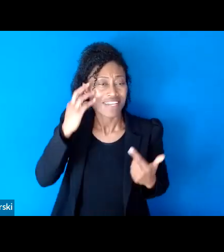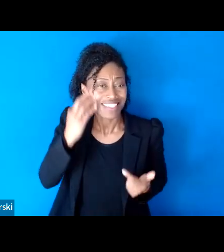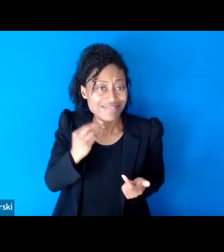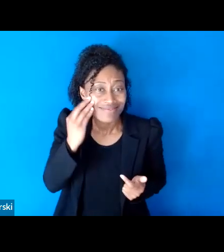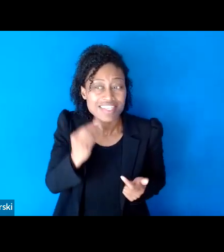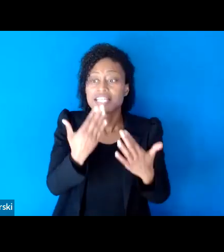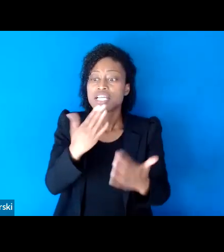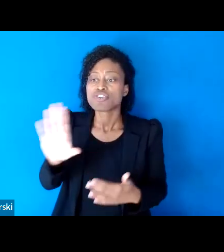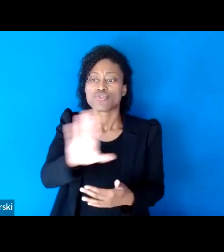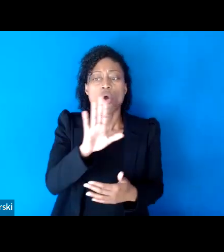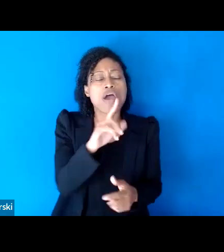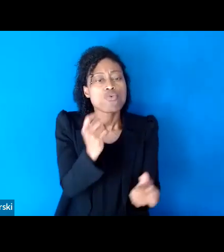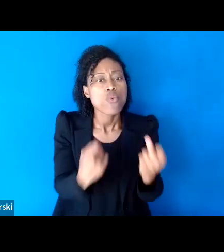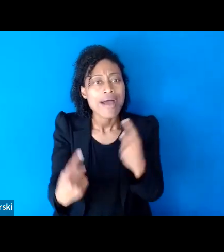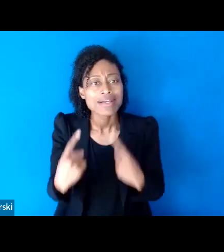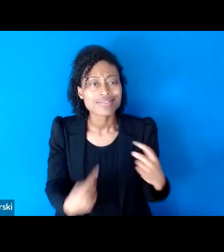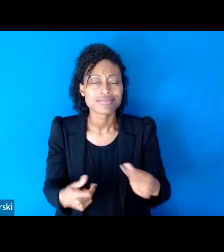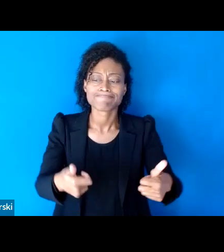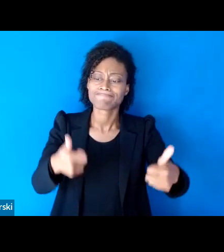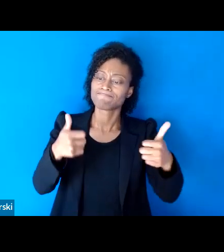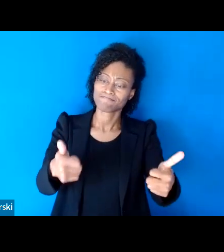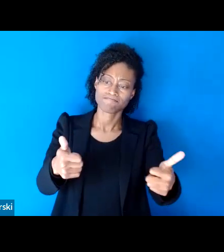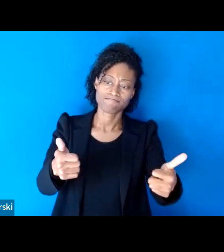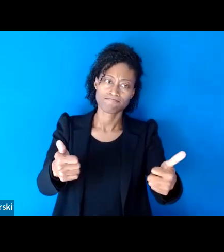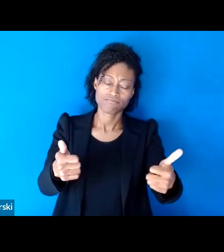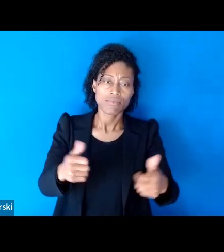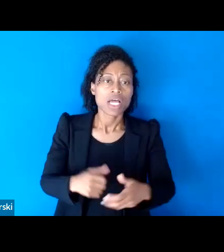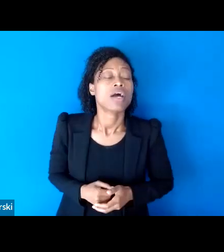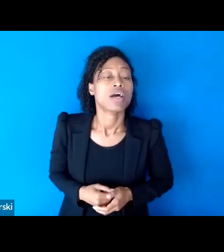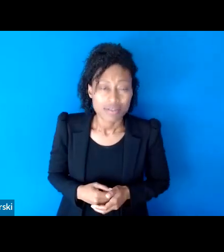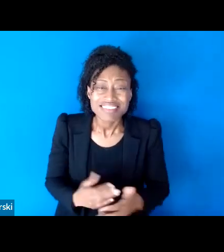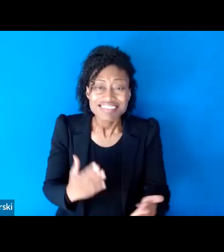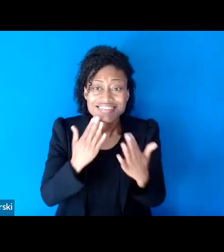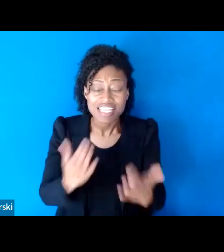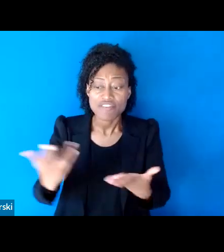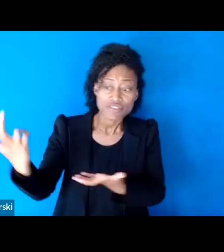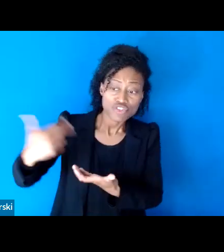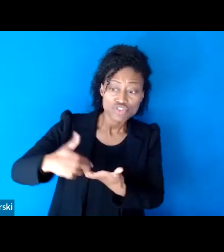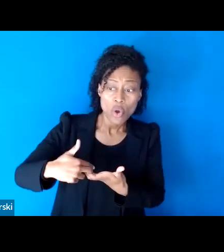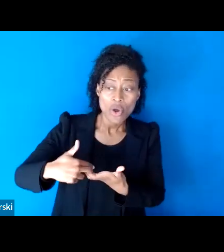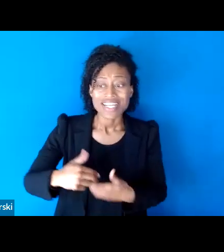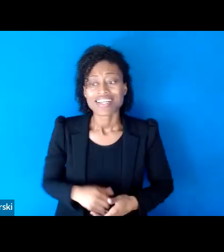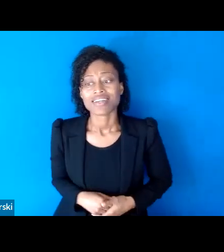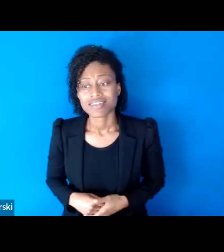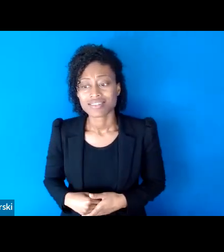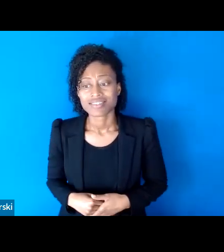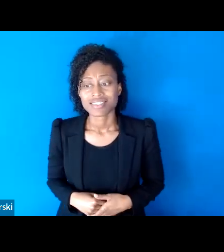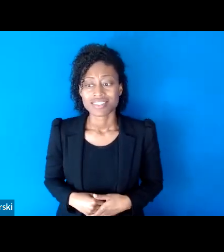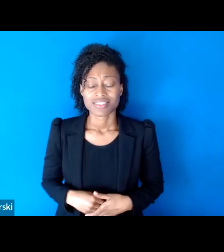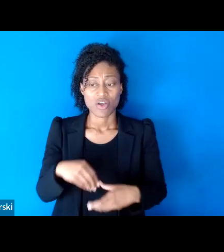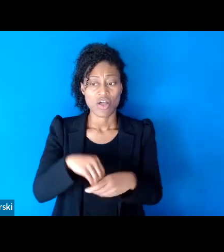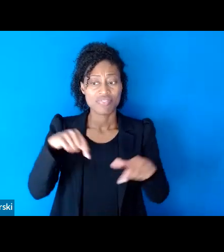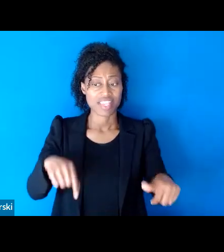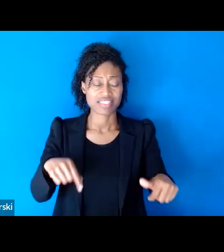for their questions. And just thank you for joining in on this conversation. This